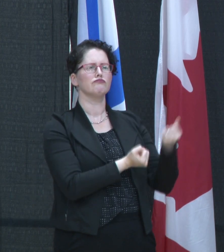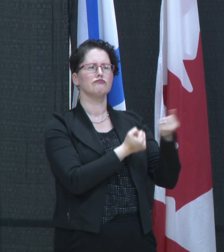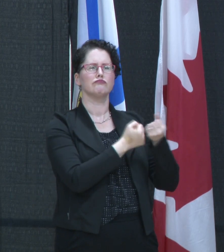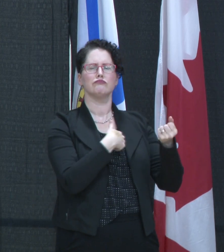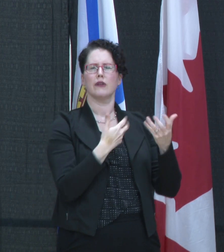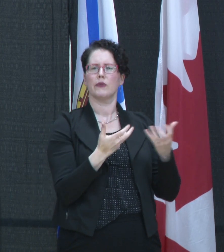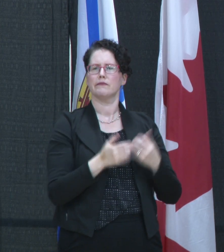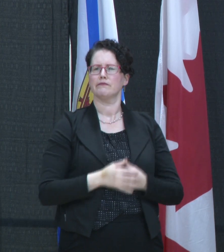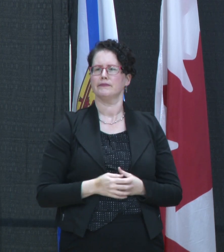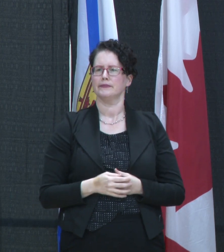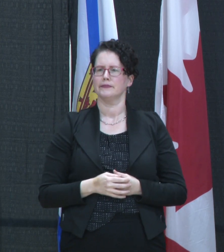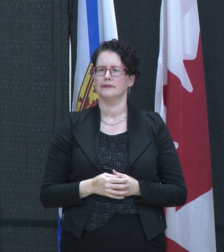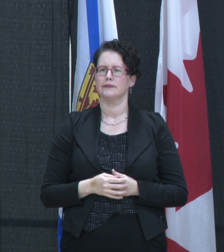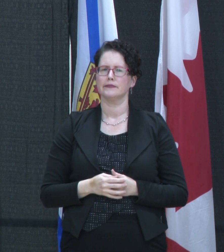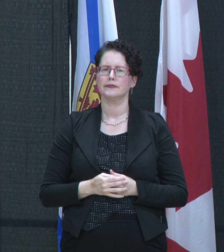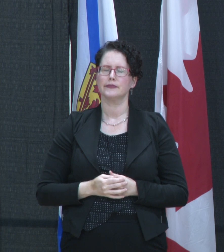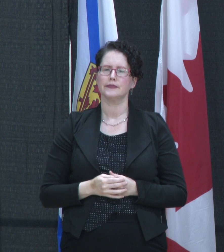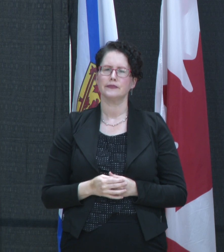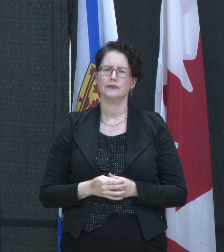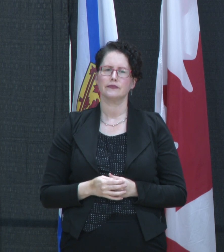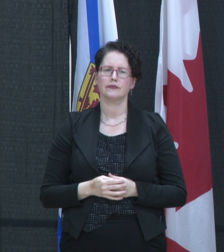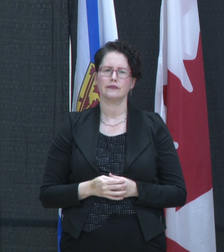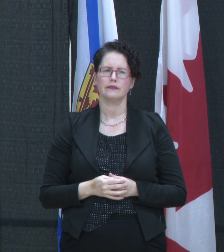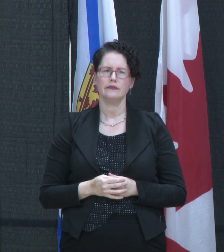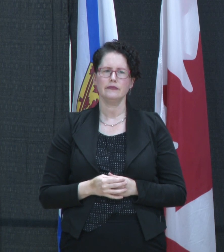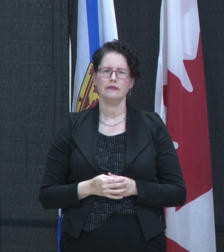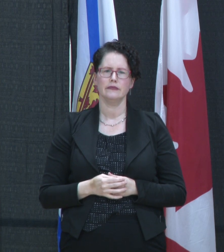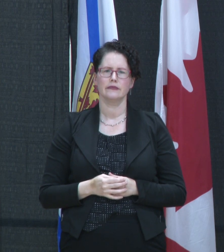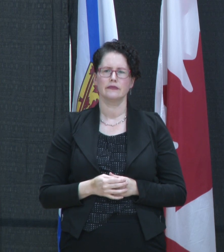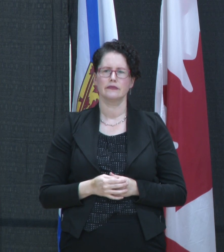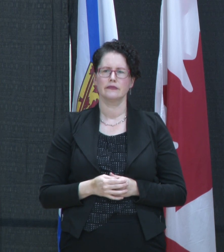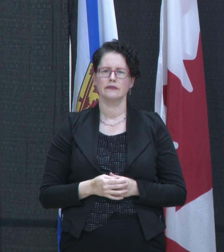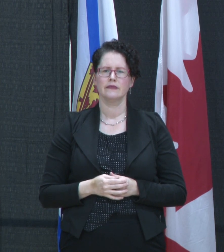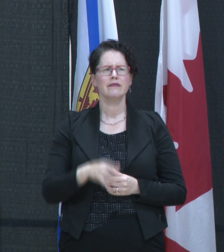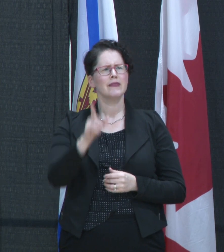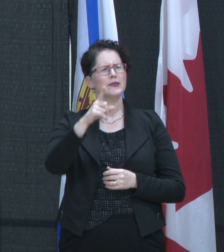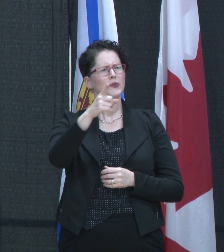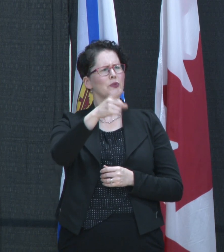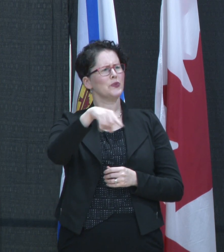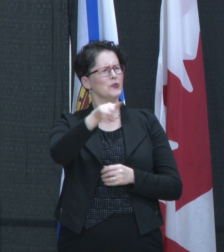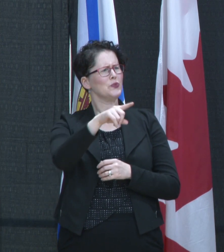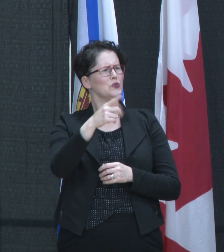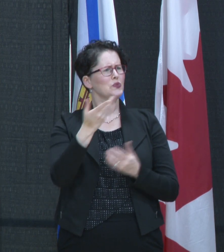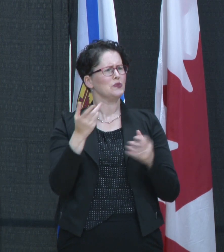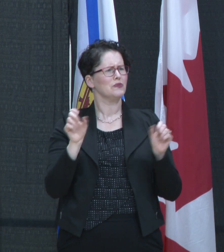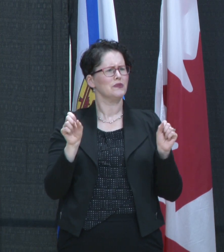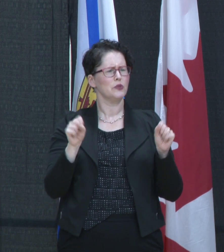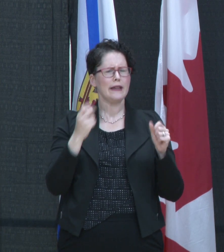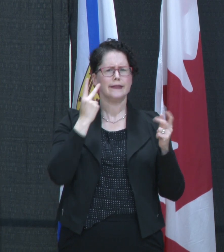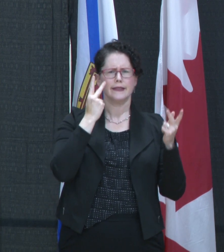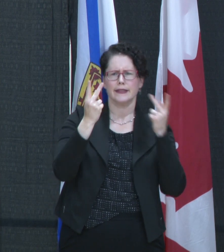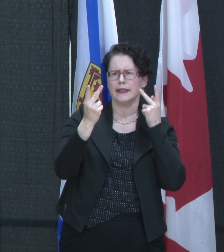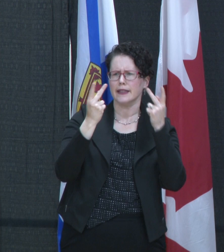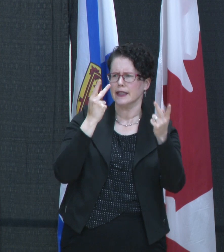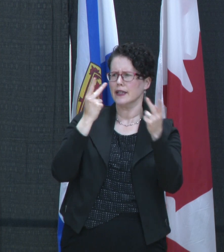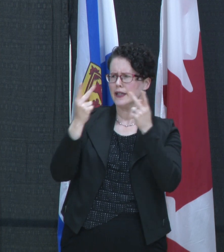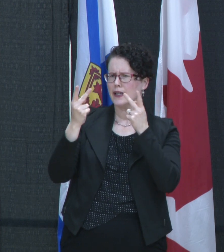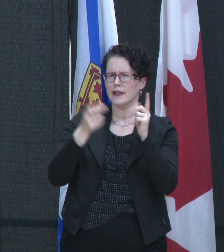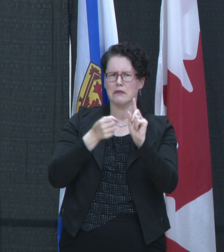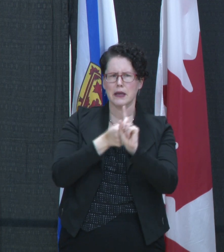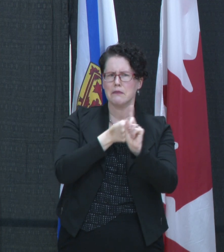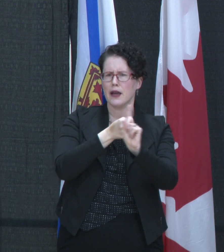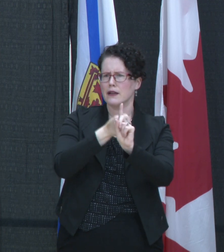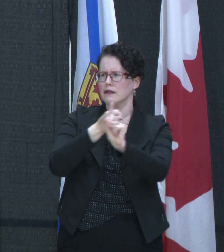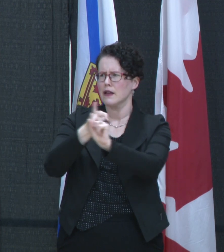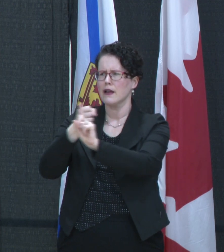know, we need not look very far or for very long to see similar actions having a positive impact on others occurring here